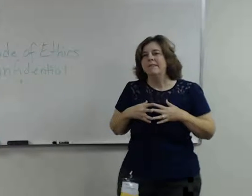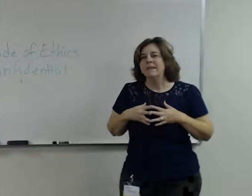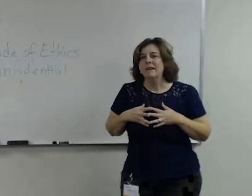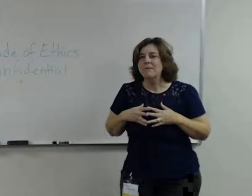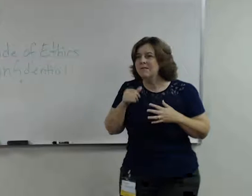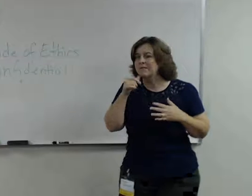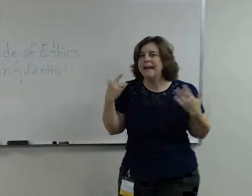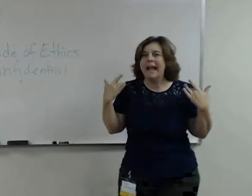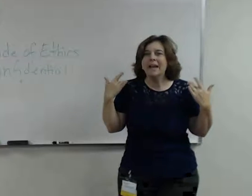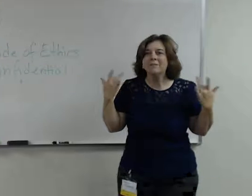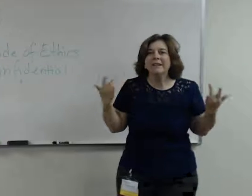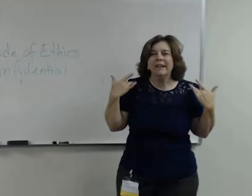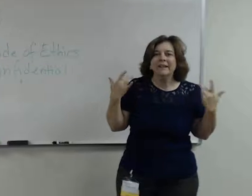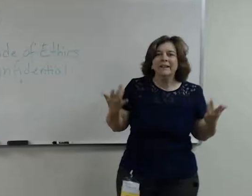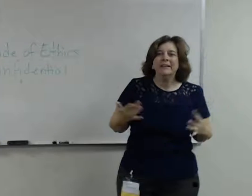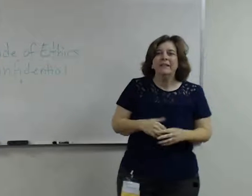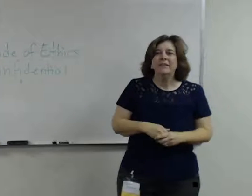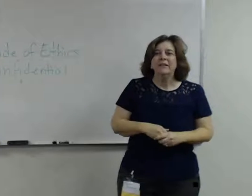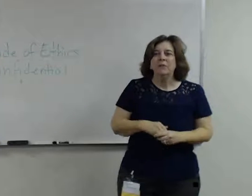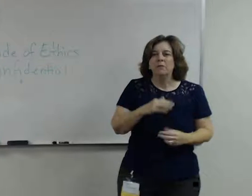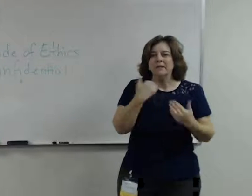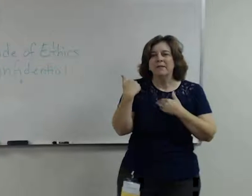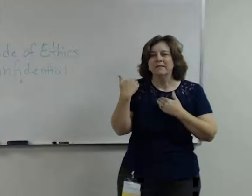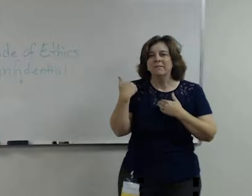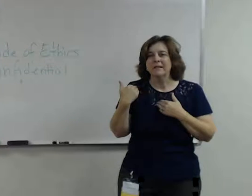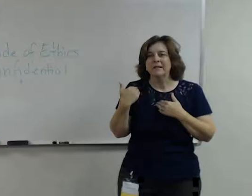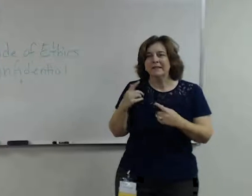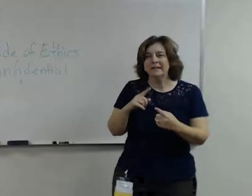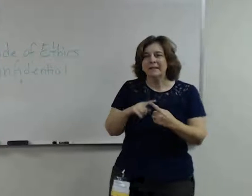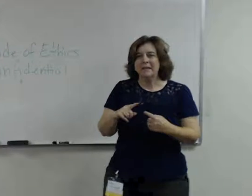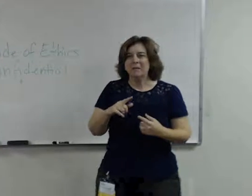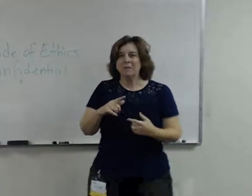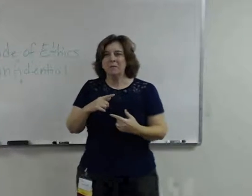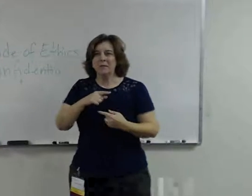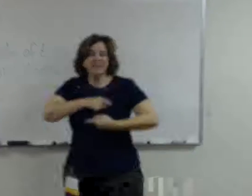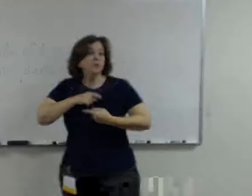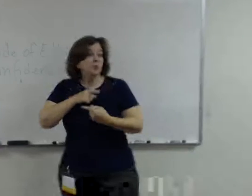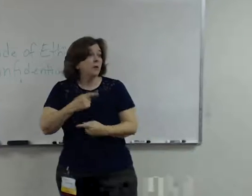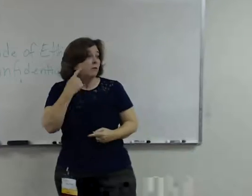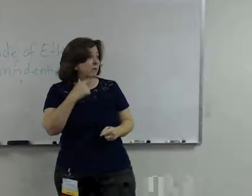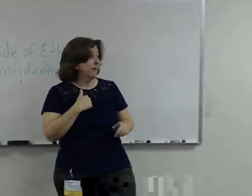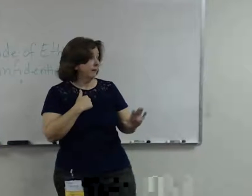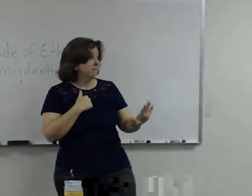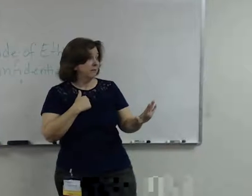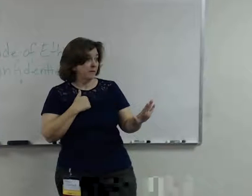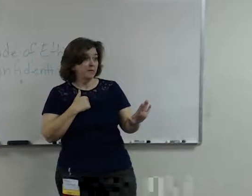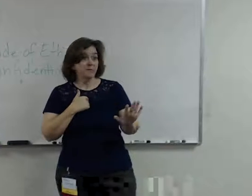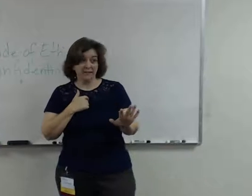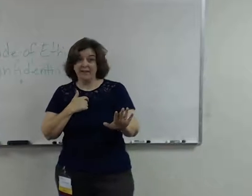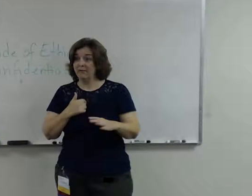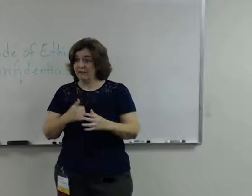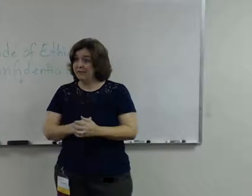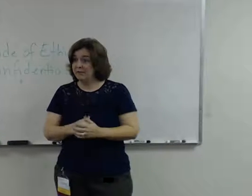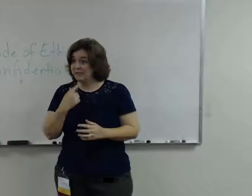I'm not going to say abdicating your responsibility, but that's a struggle for me. Let me just put it that way. Let me just say